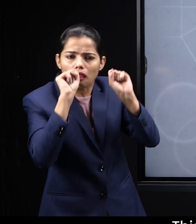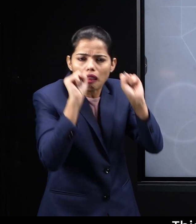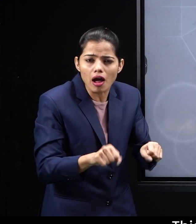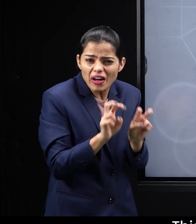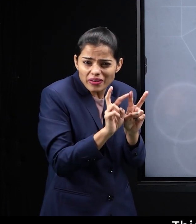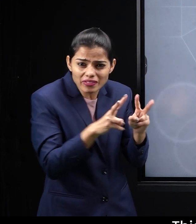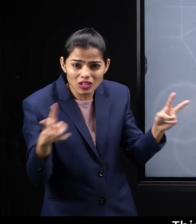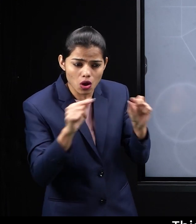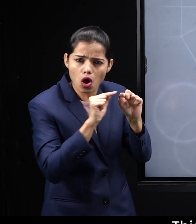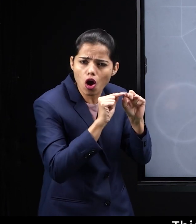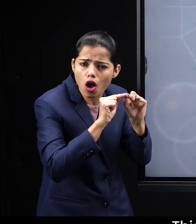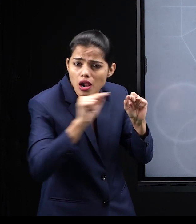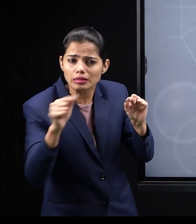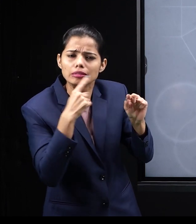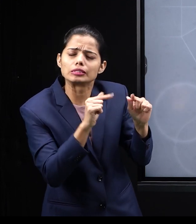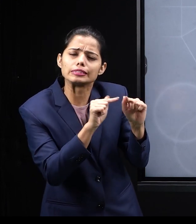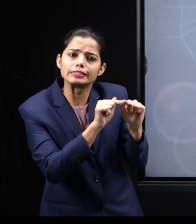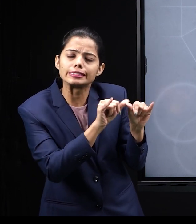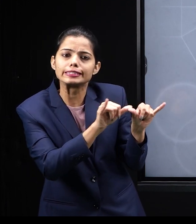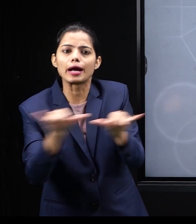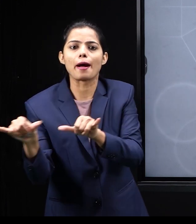test for similarity, angle angle.